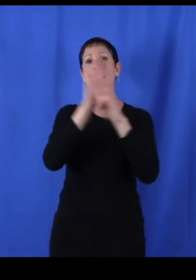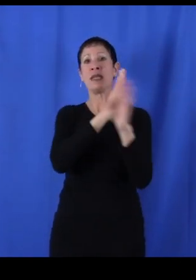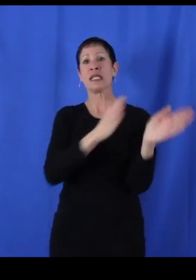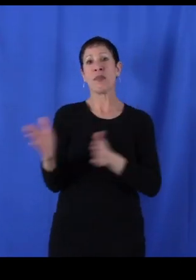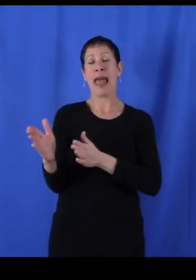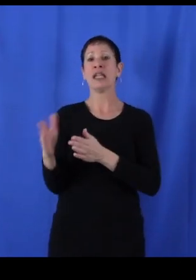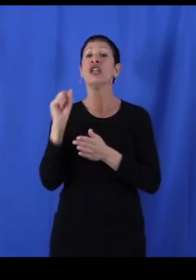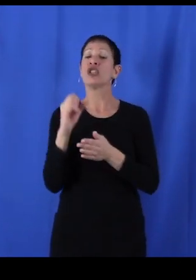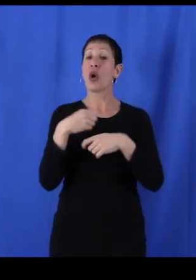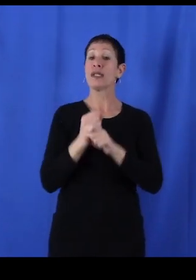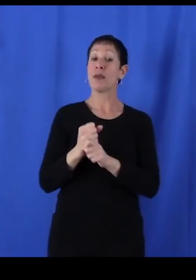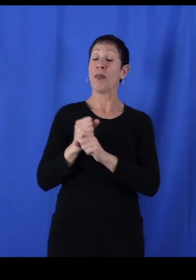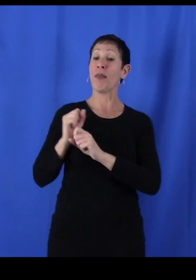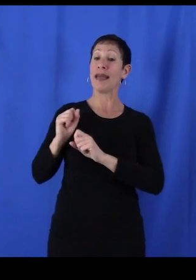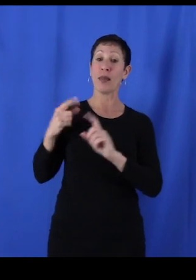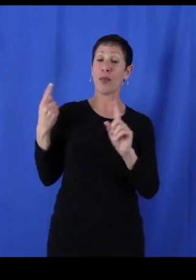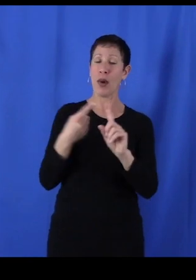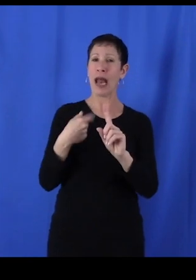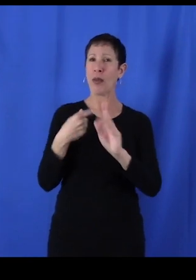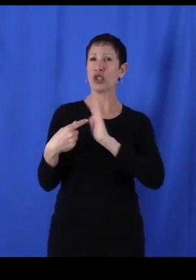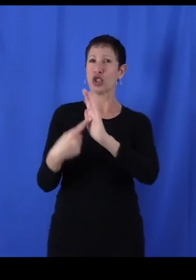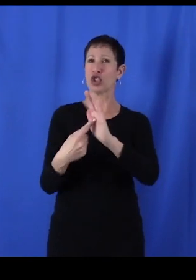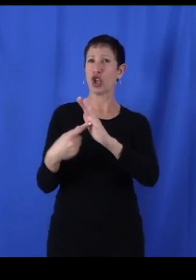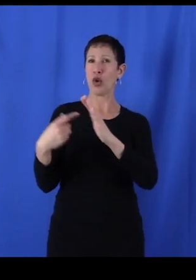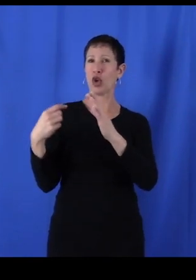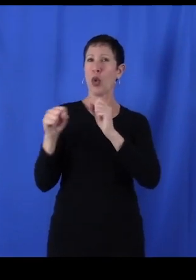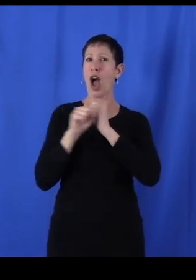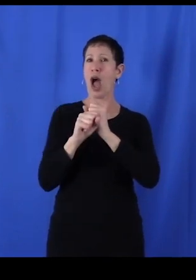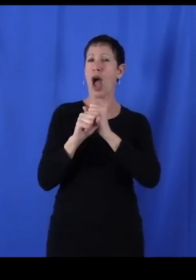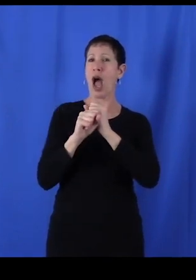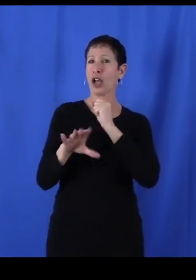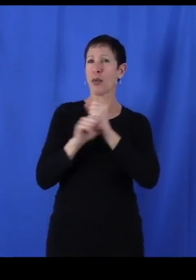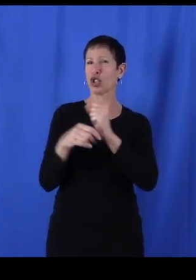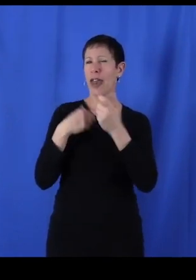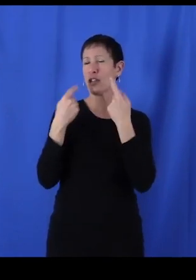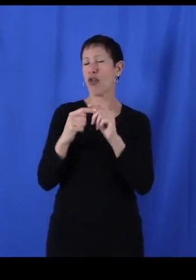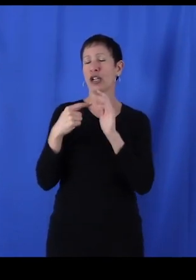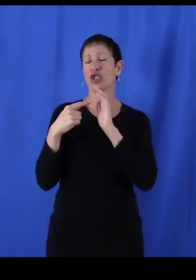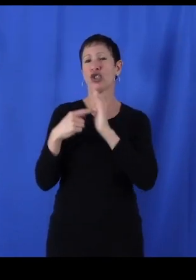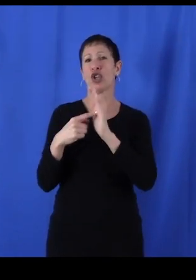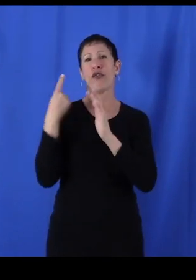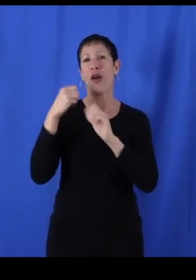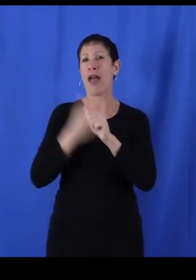point, let me show you this commercial that I try to show in every presentation.